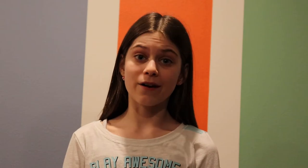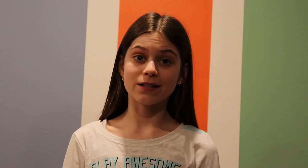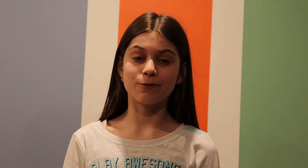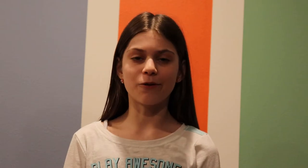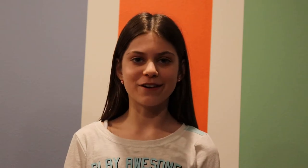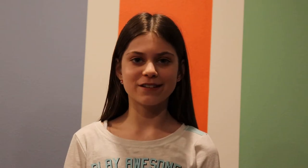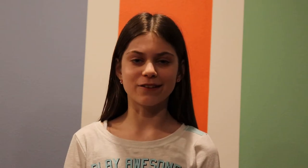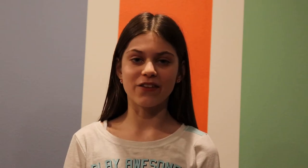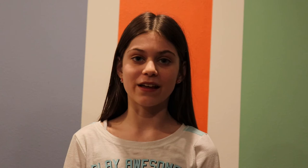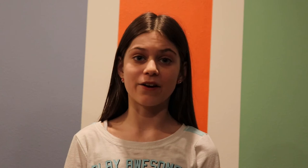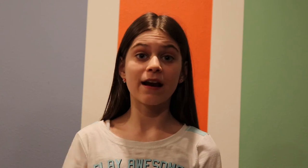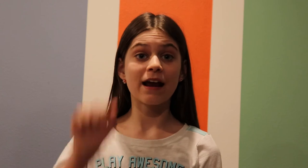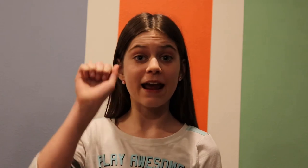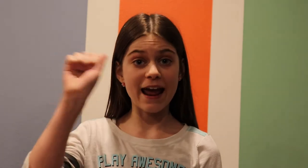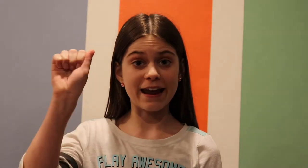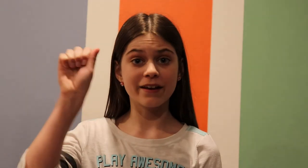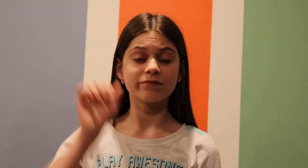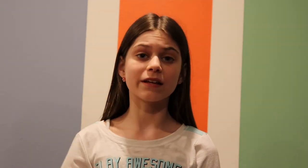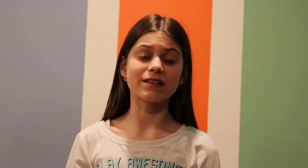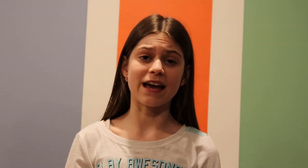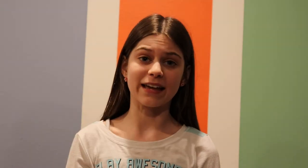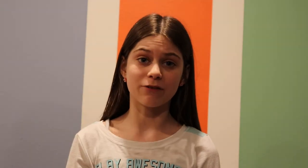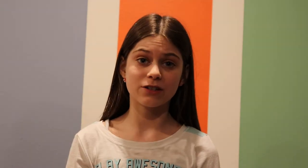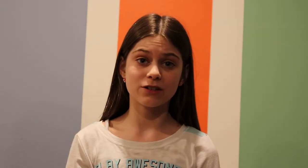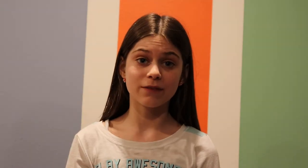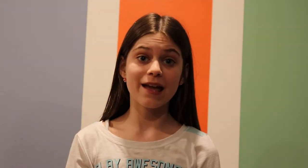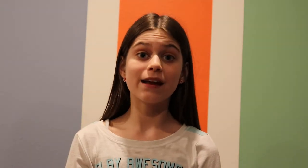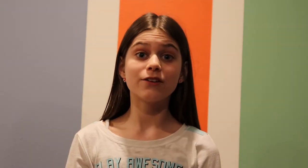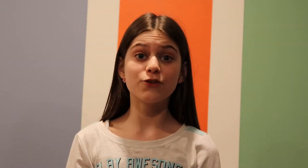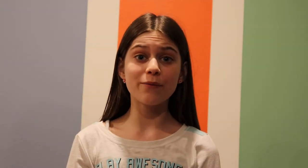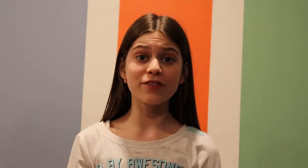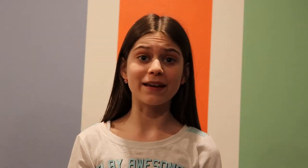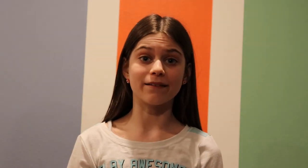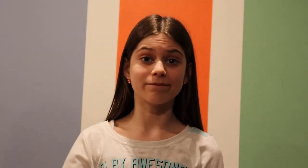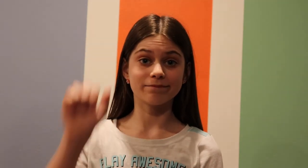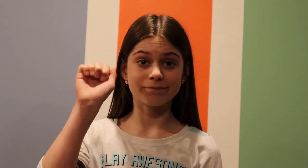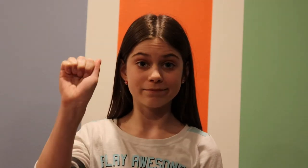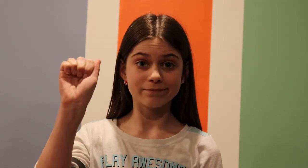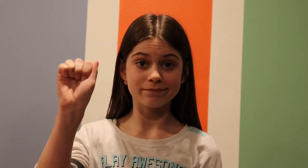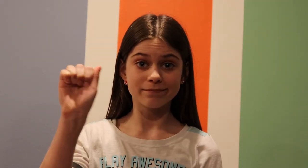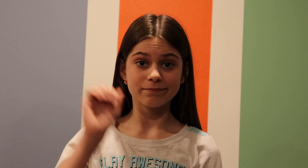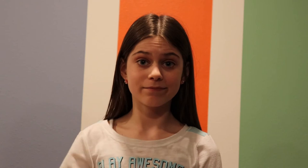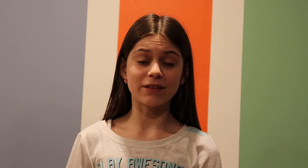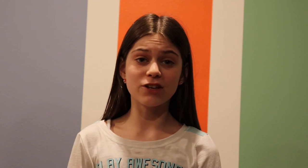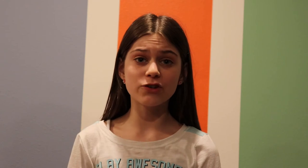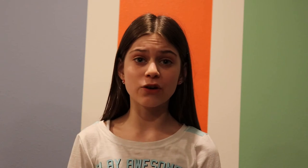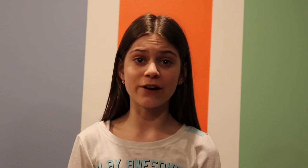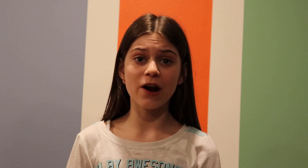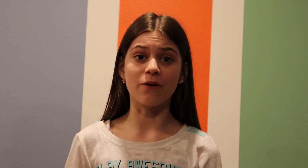First, we're going to learn the letter A in sign language. Do it with me. Now you do it on your own.